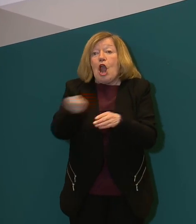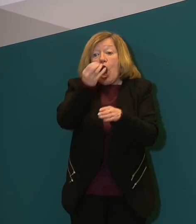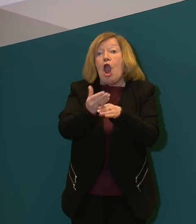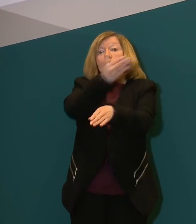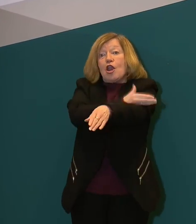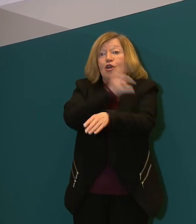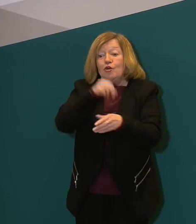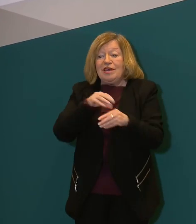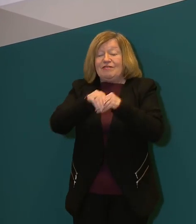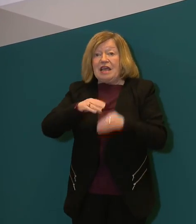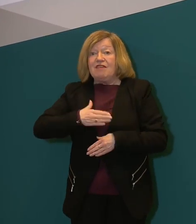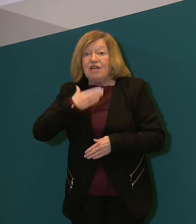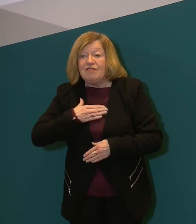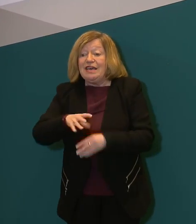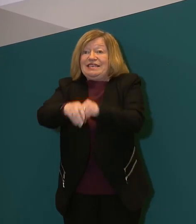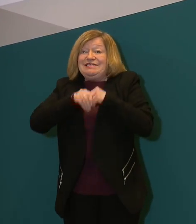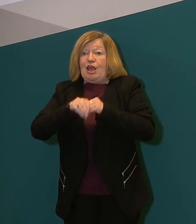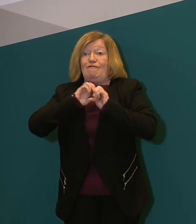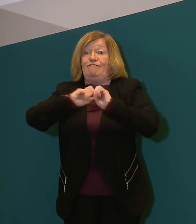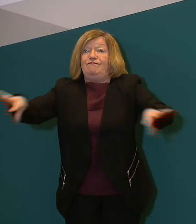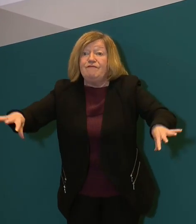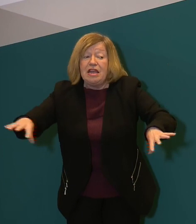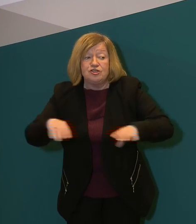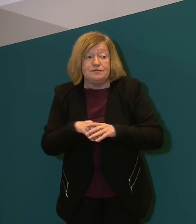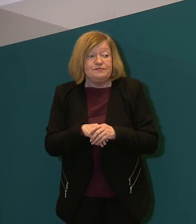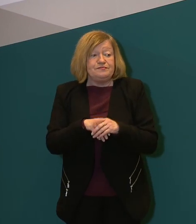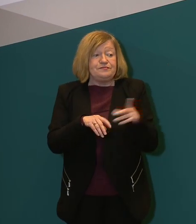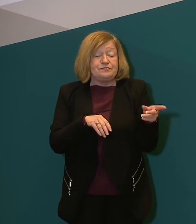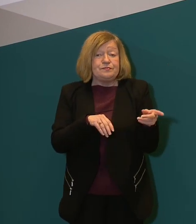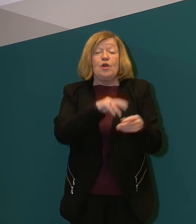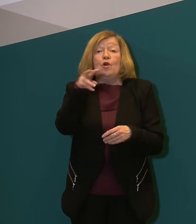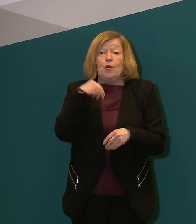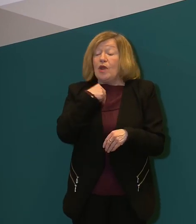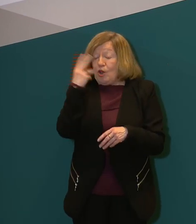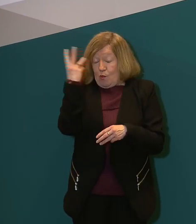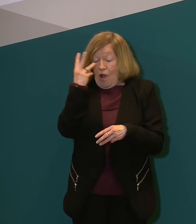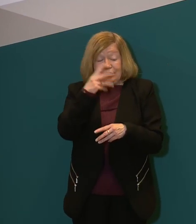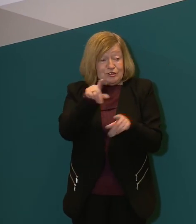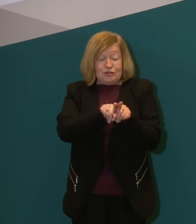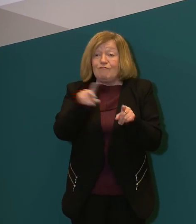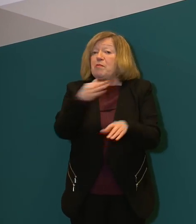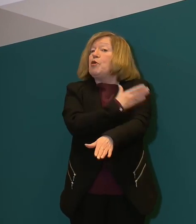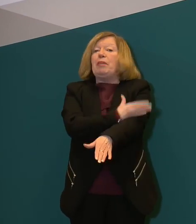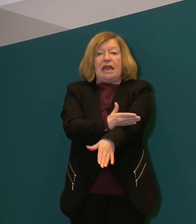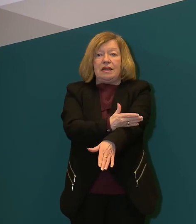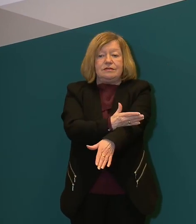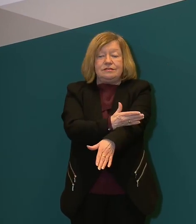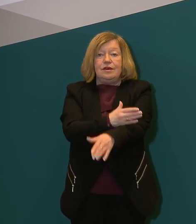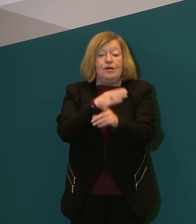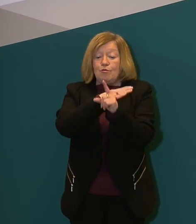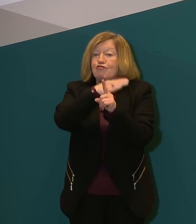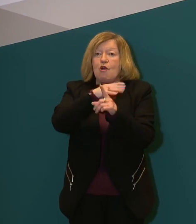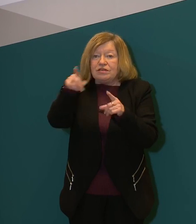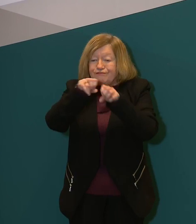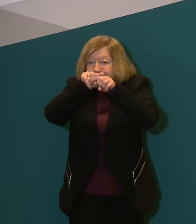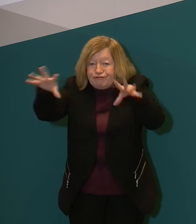we have saved lives? Could we have saved infection? So we watched, as we said from the beginning, the progress of this epidemic